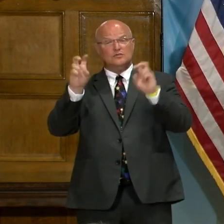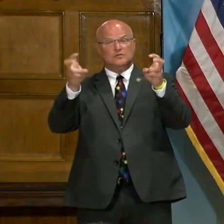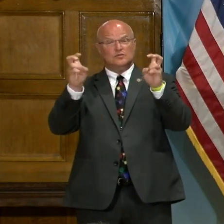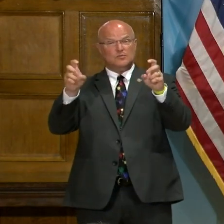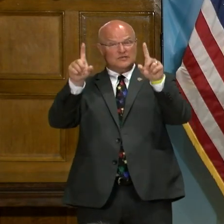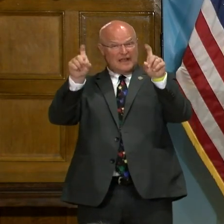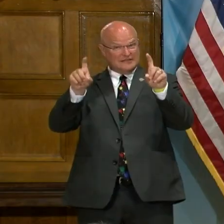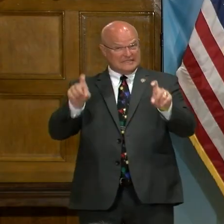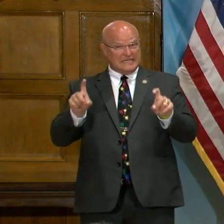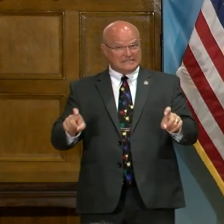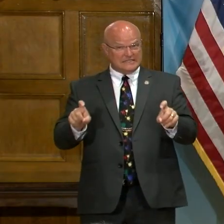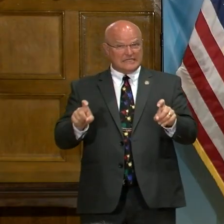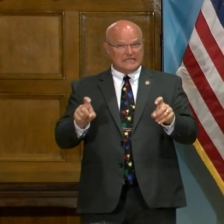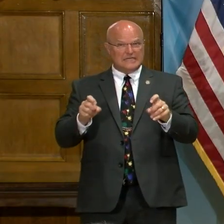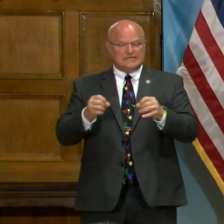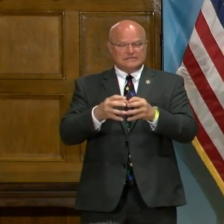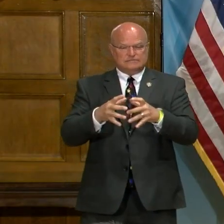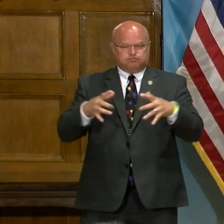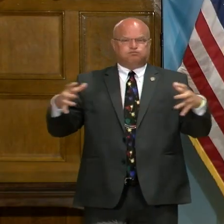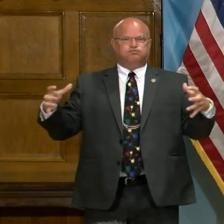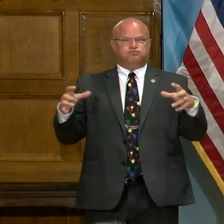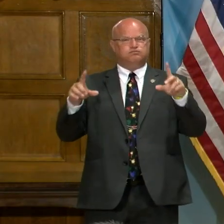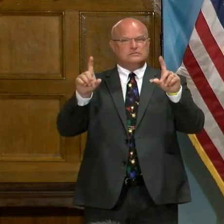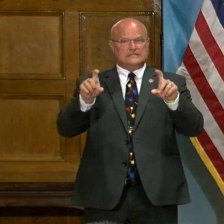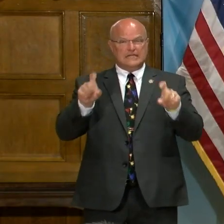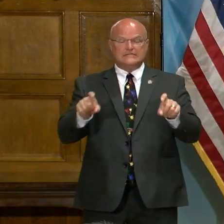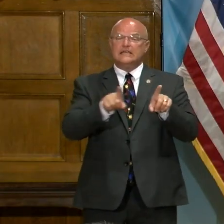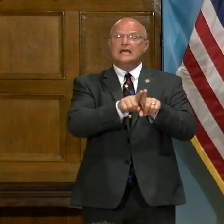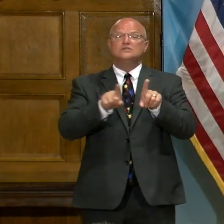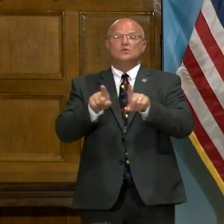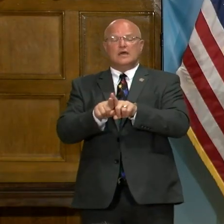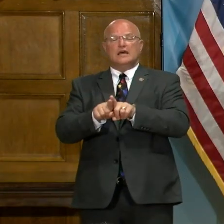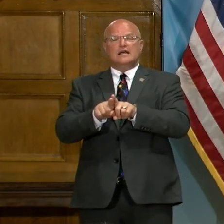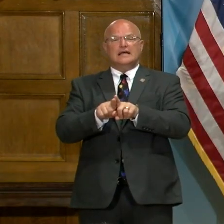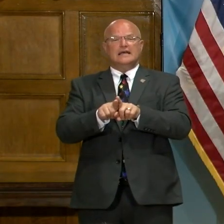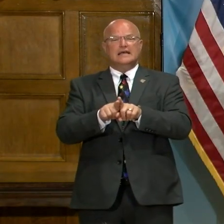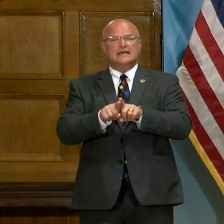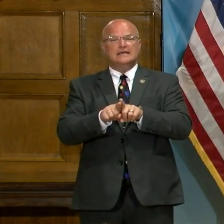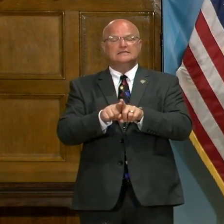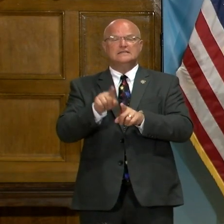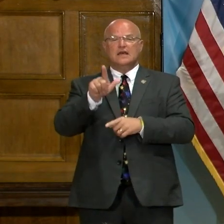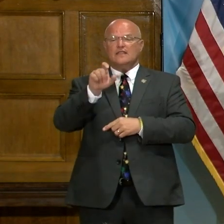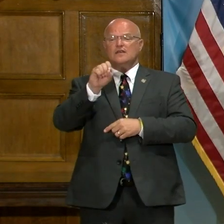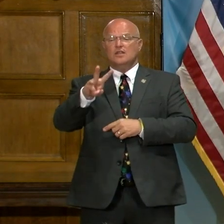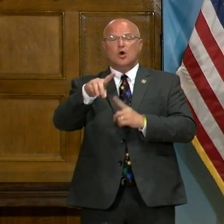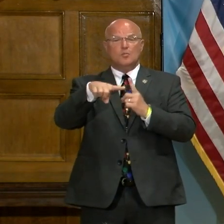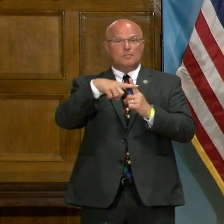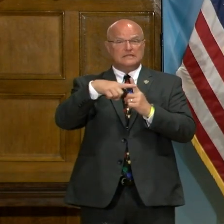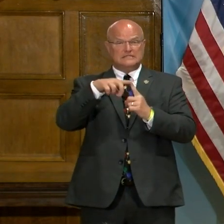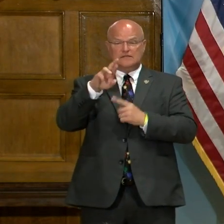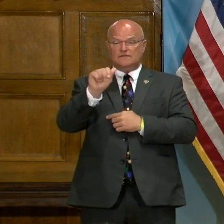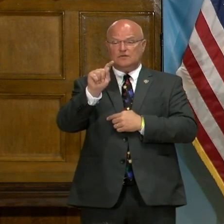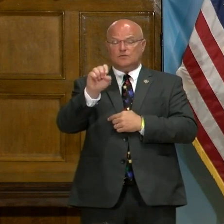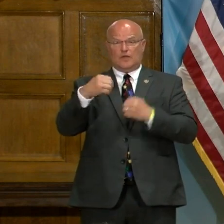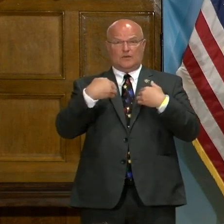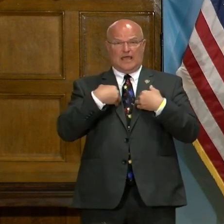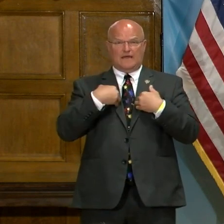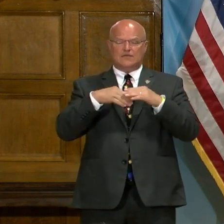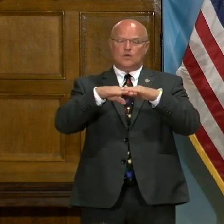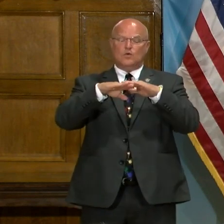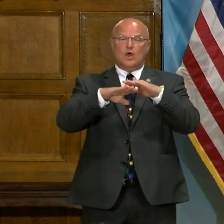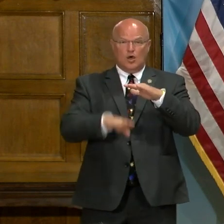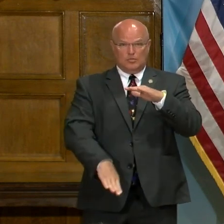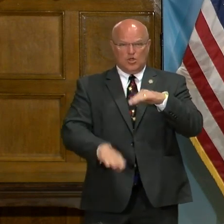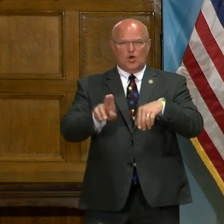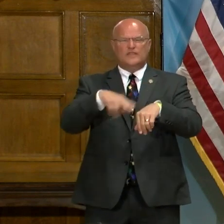our testing, the expansion of our testing, as well as the low positivity rate that we have that is well